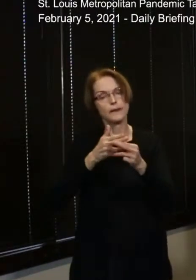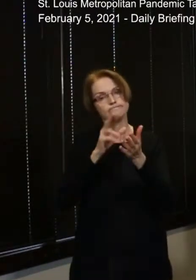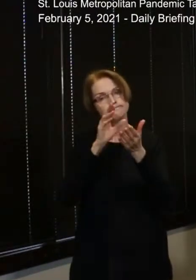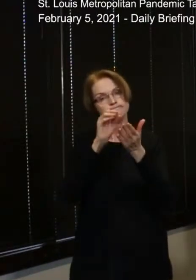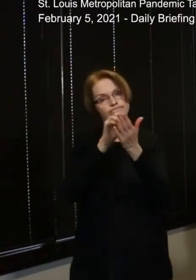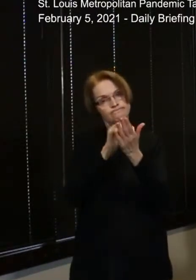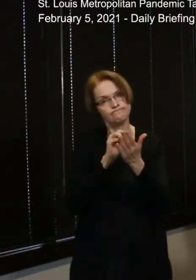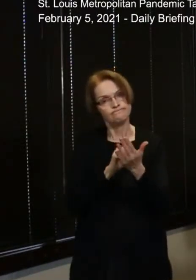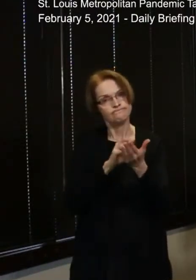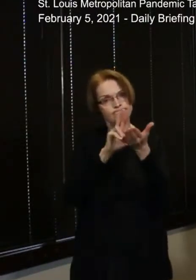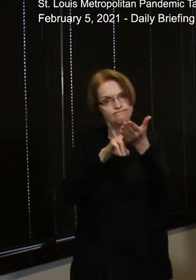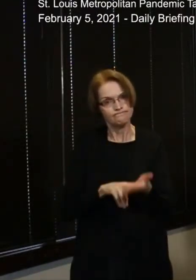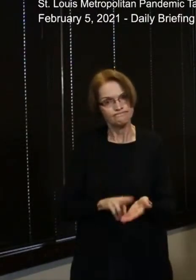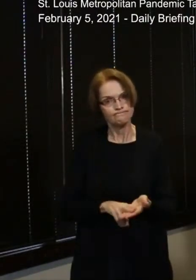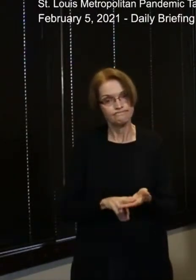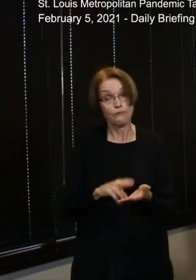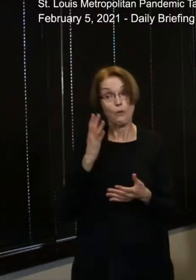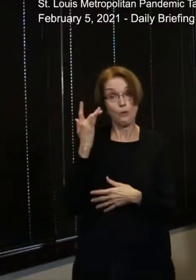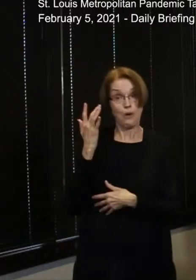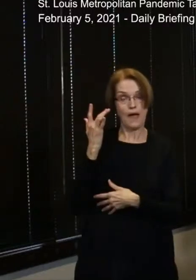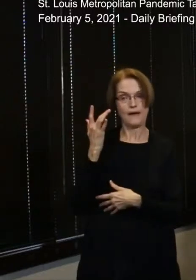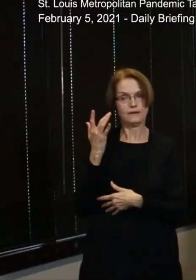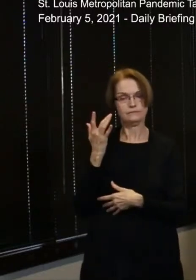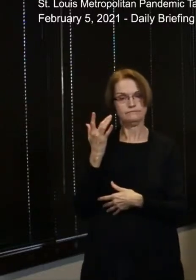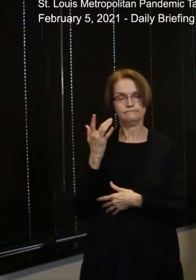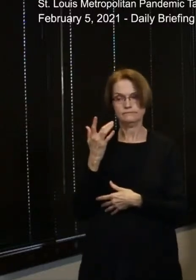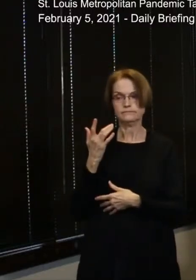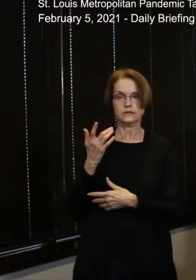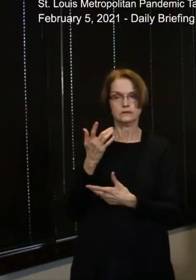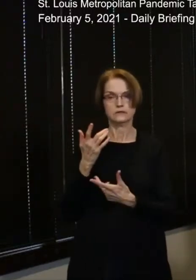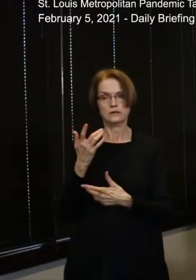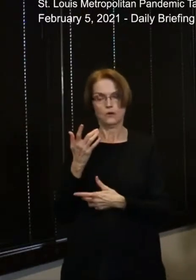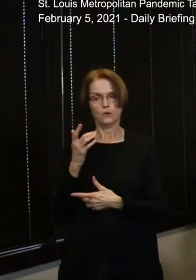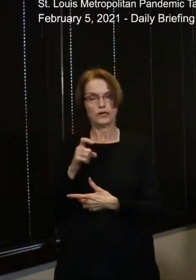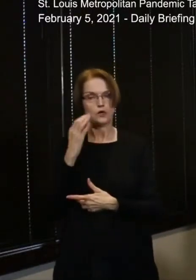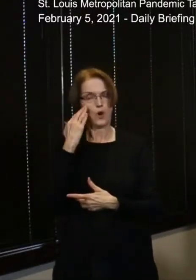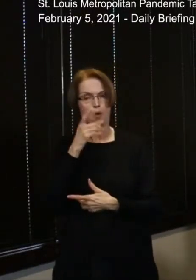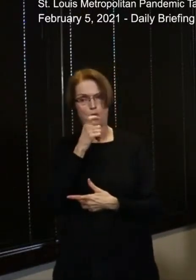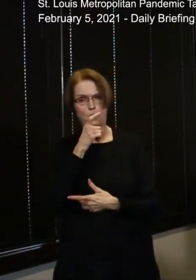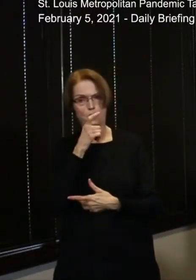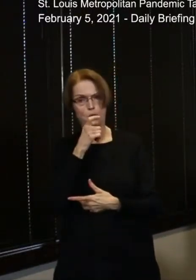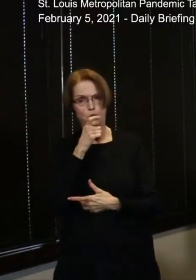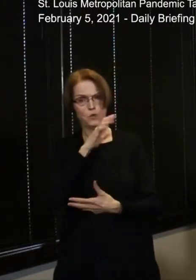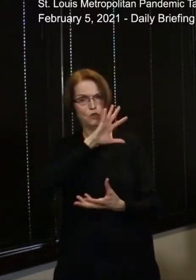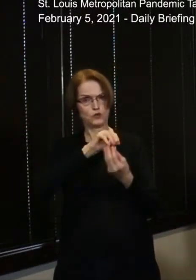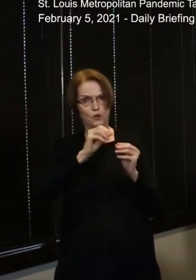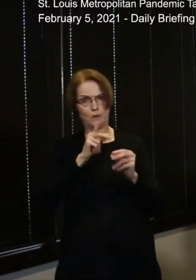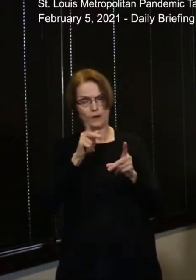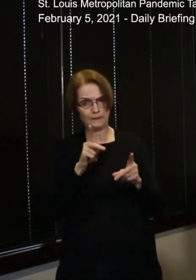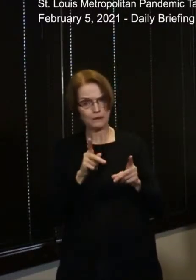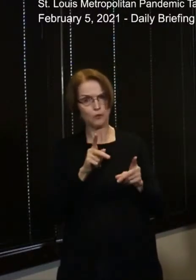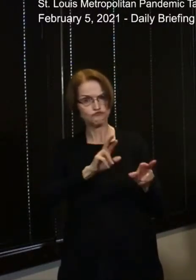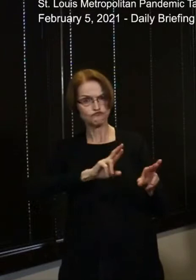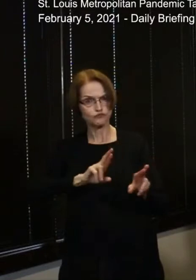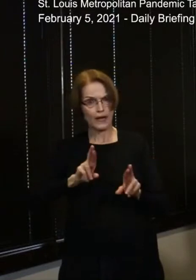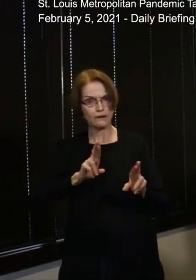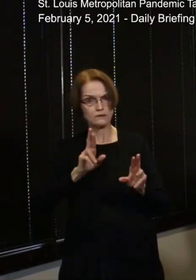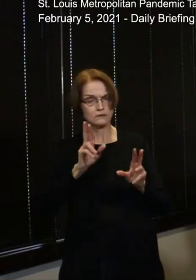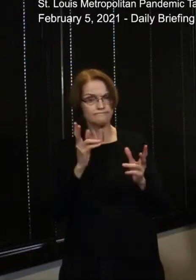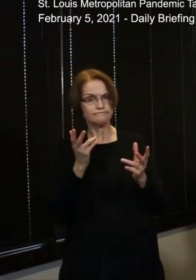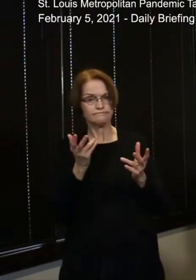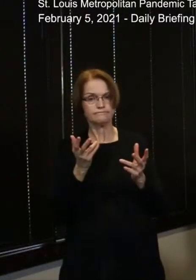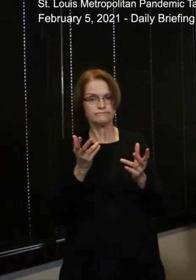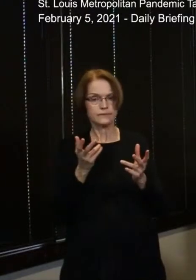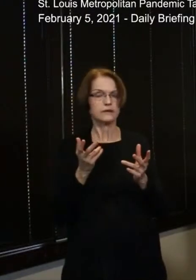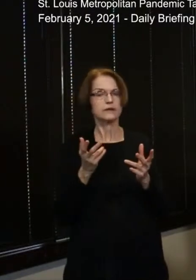is that we have to be able to know who the population is, the total number of people. And we recognize that people sign